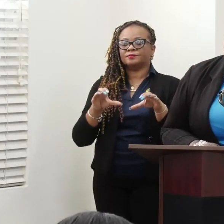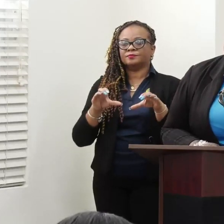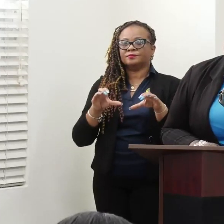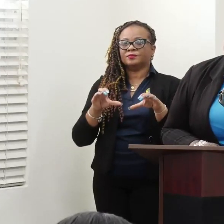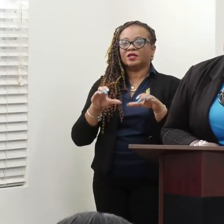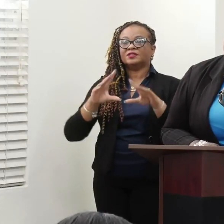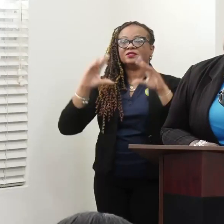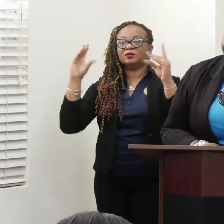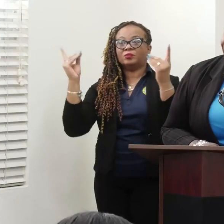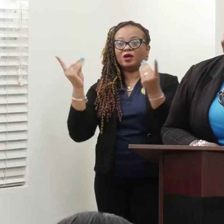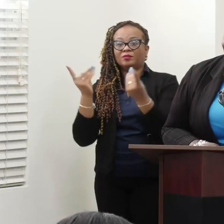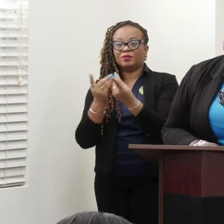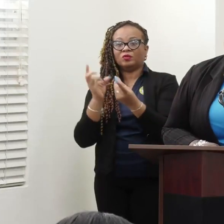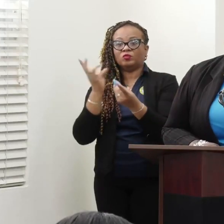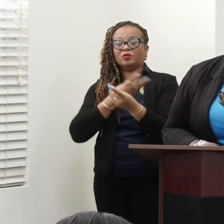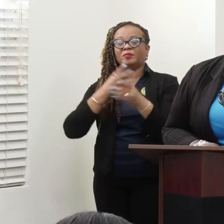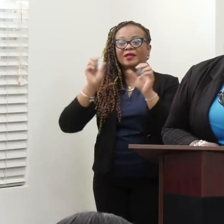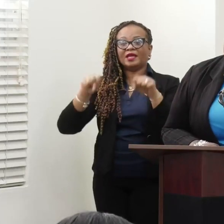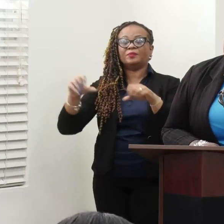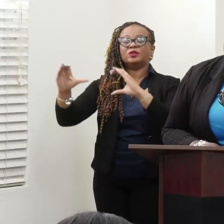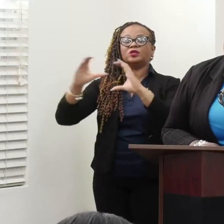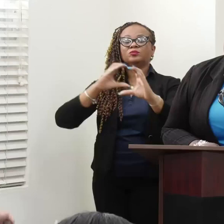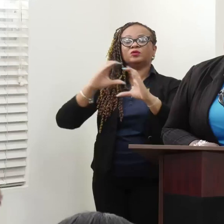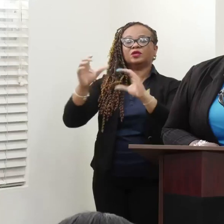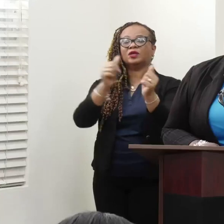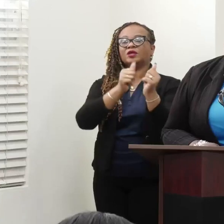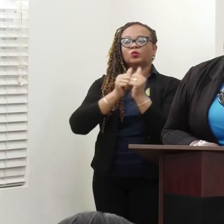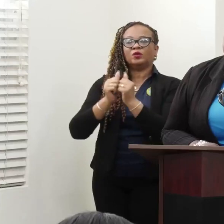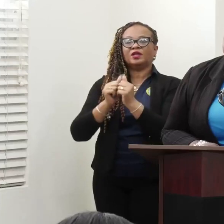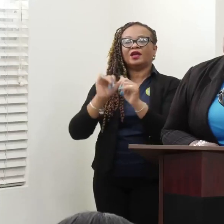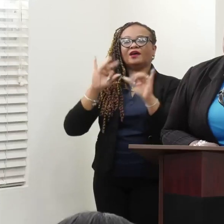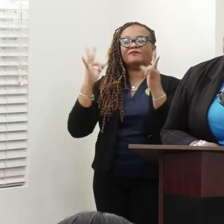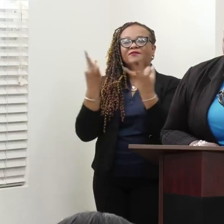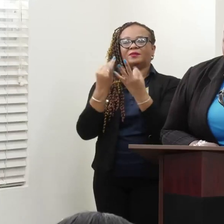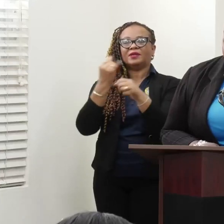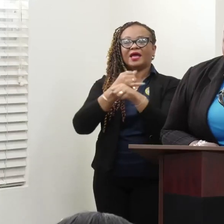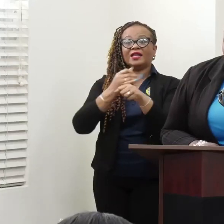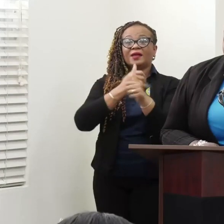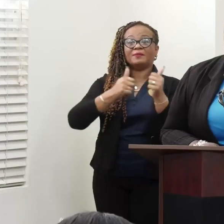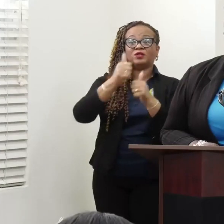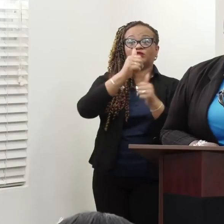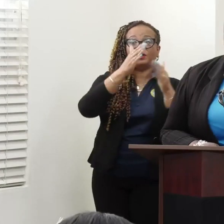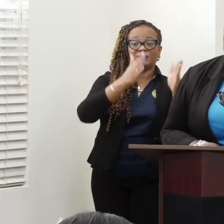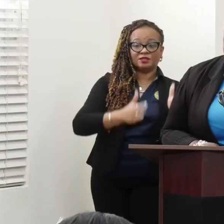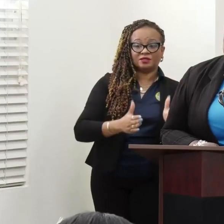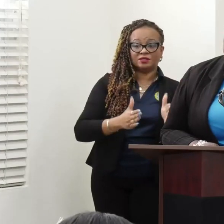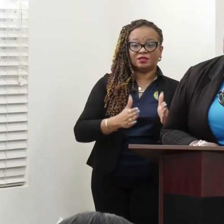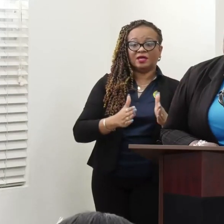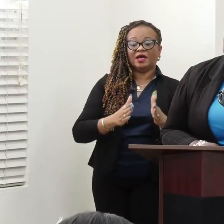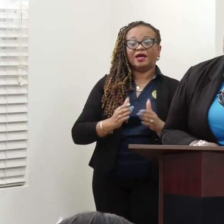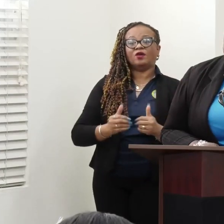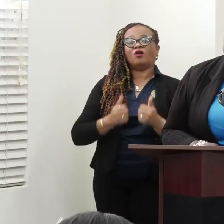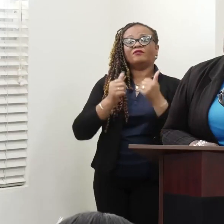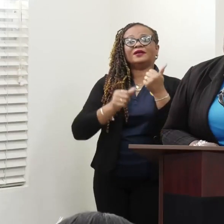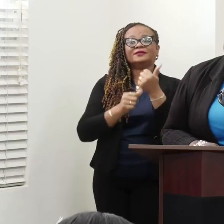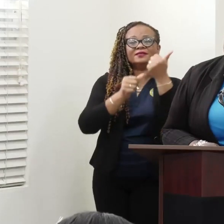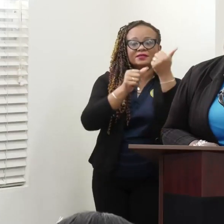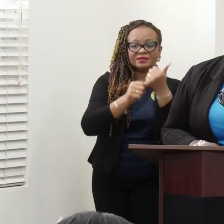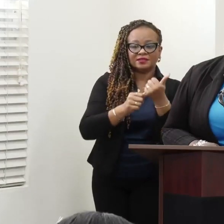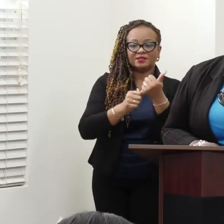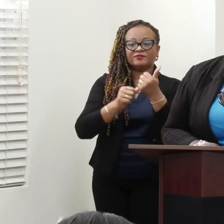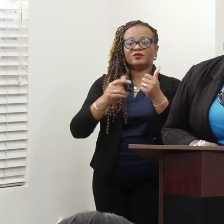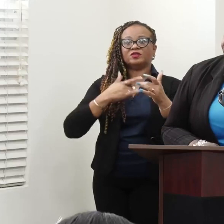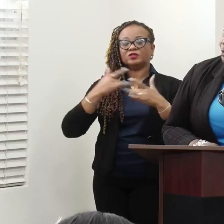As a department, we have been able to communicate with our Family Island administrators and even offer assistance in addressing a